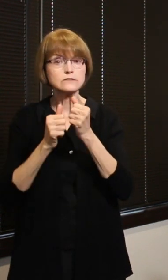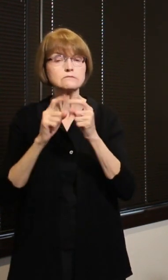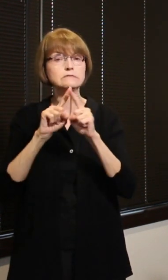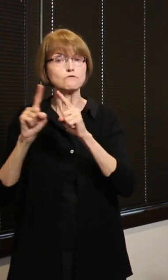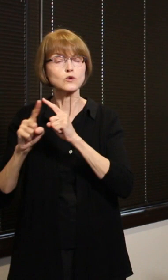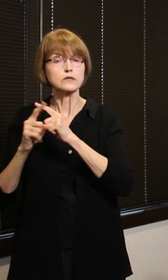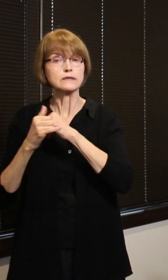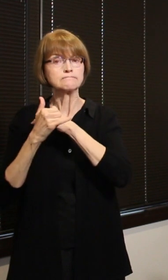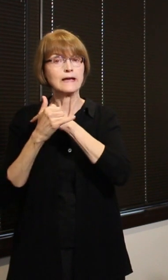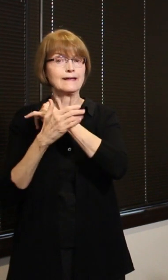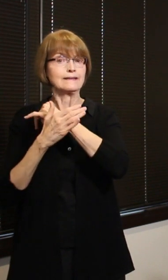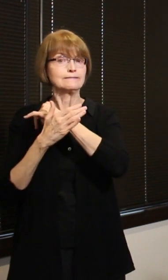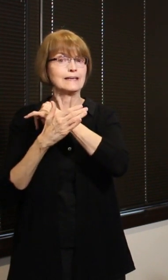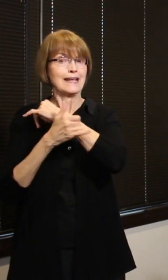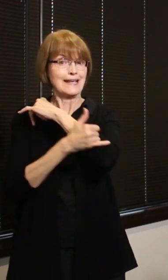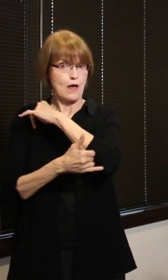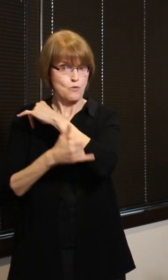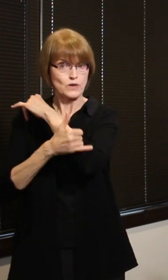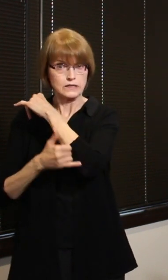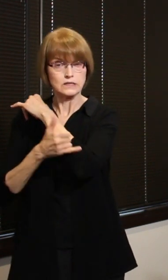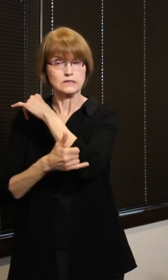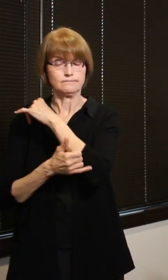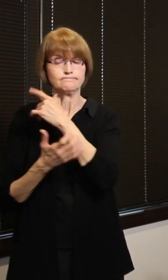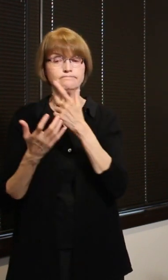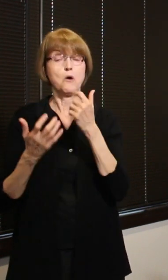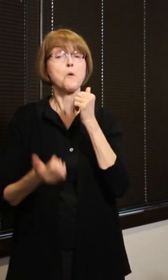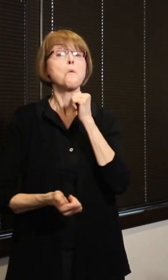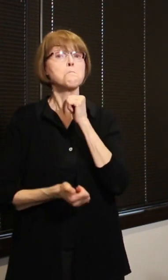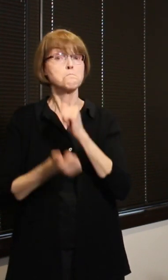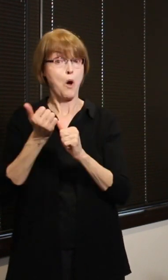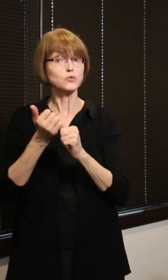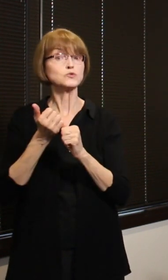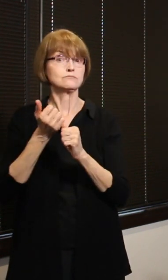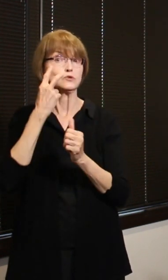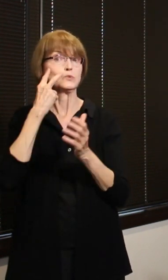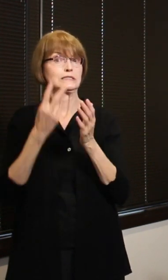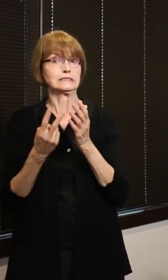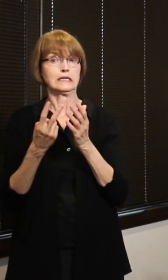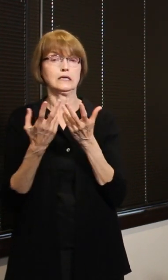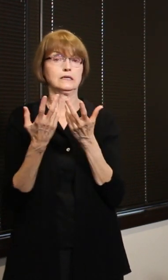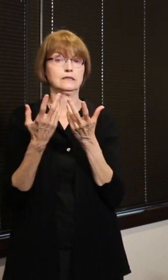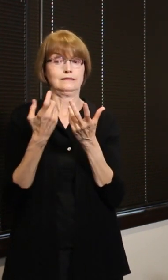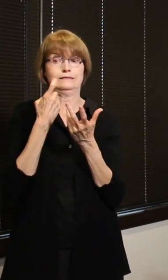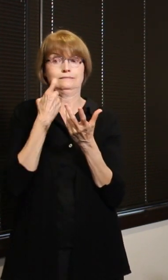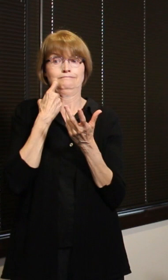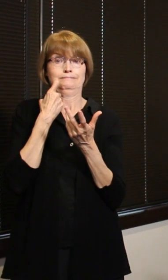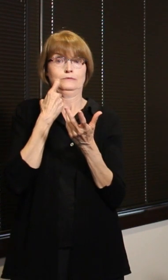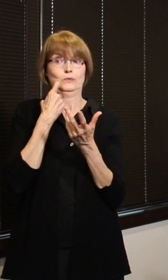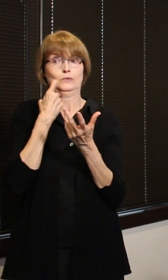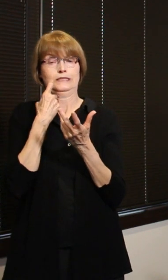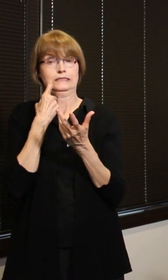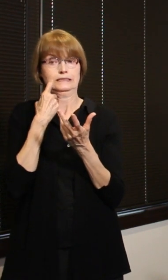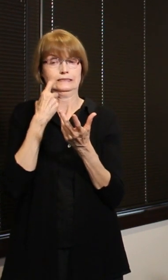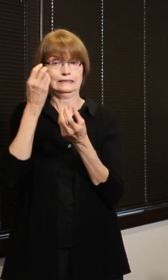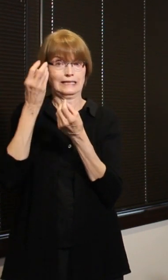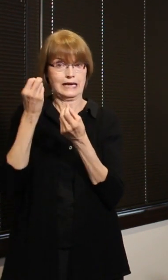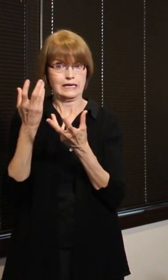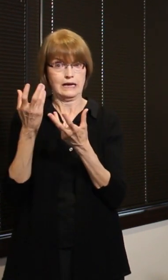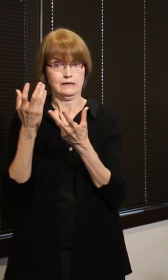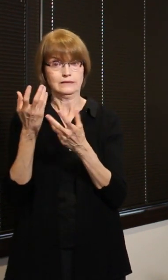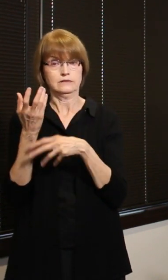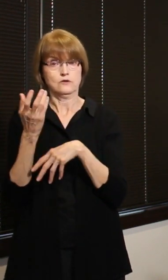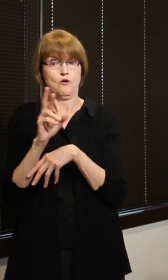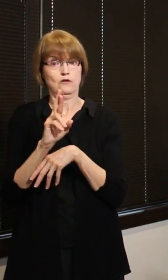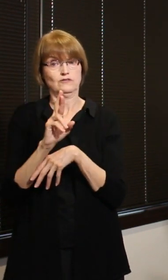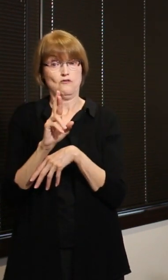area. And as you can see, a majority of them are ticking up here on the latest dates that you see, which are on your